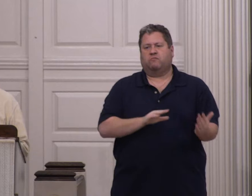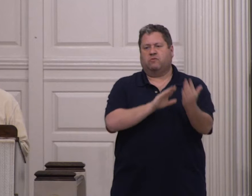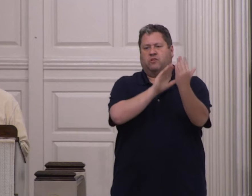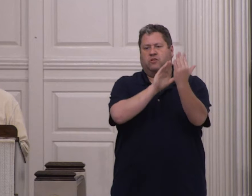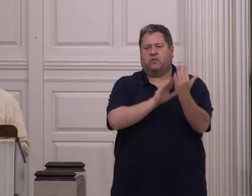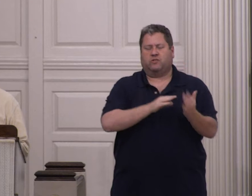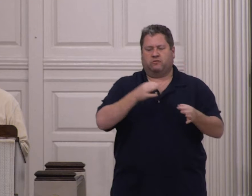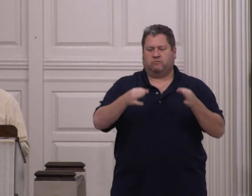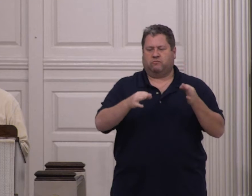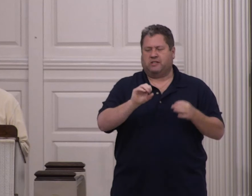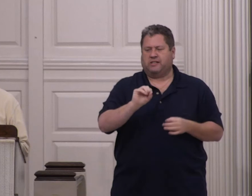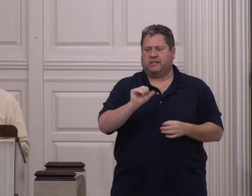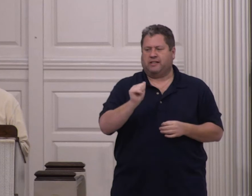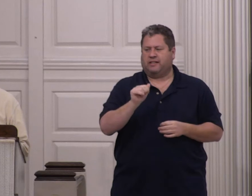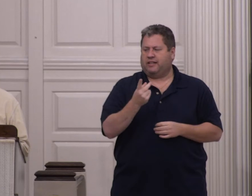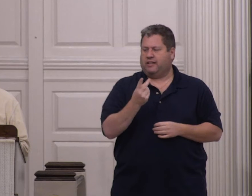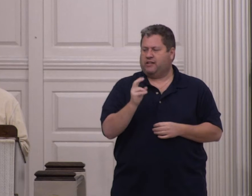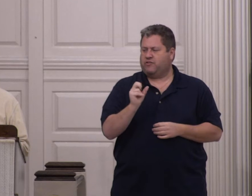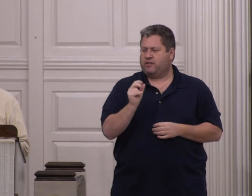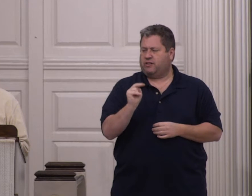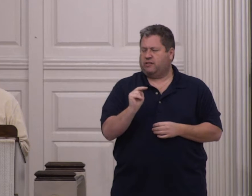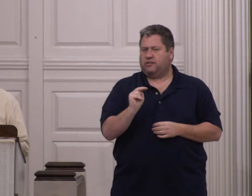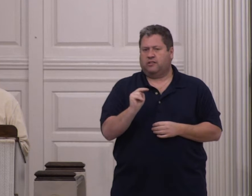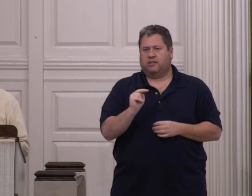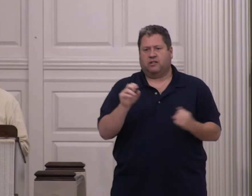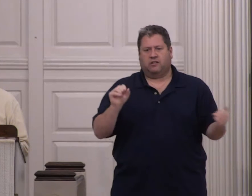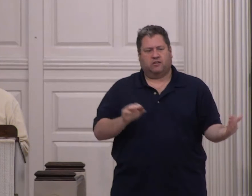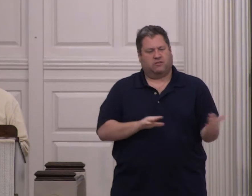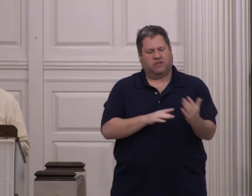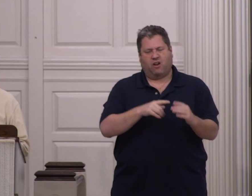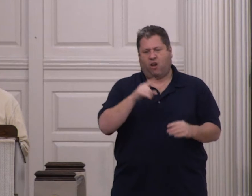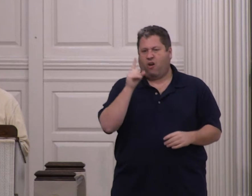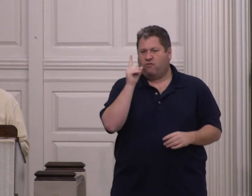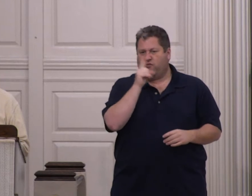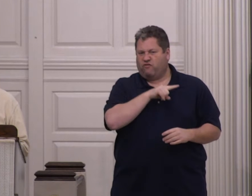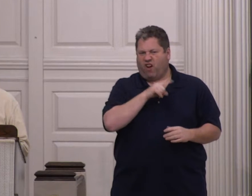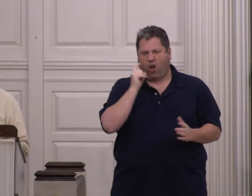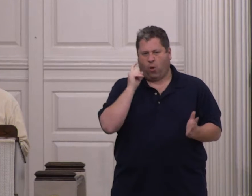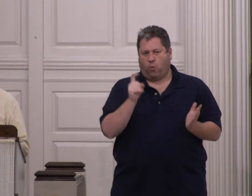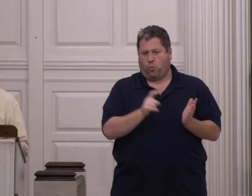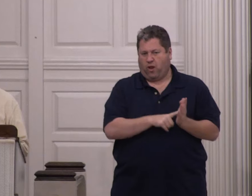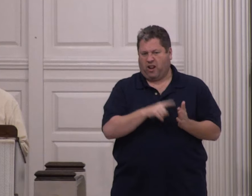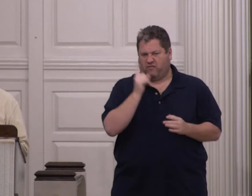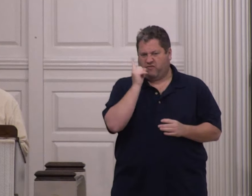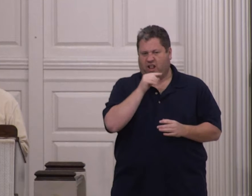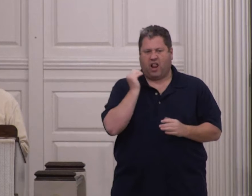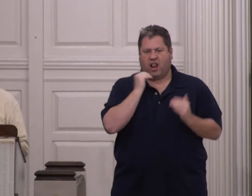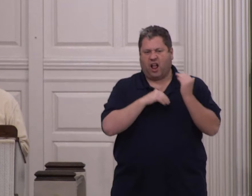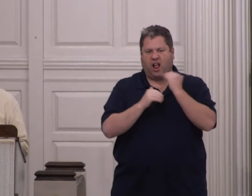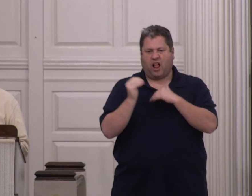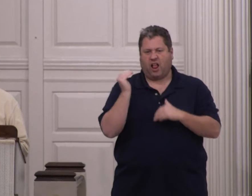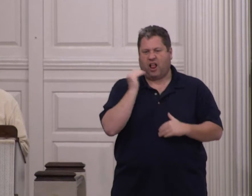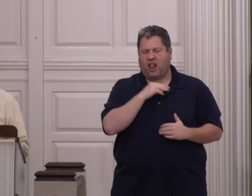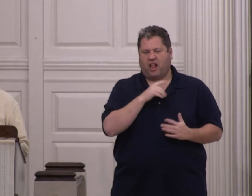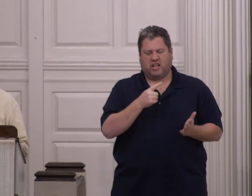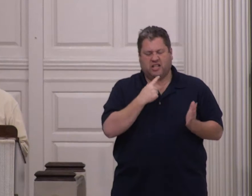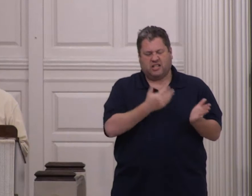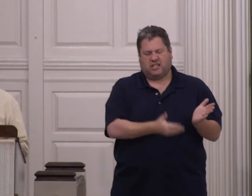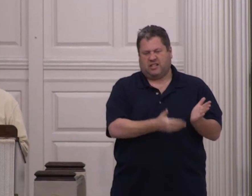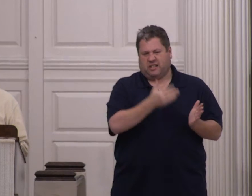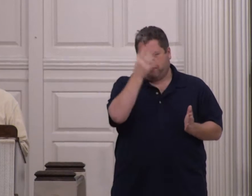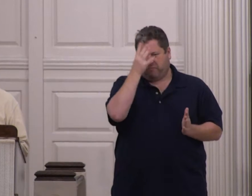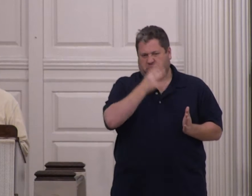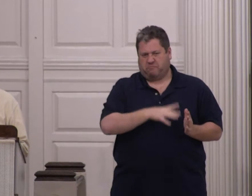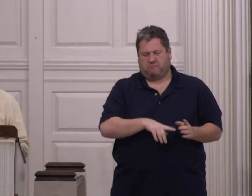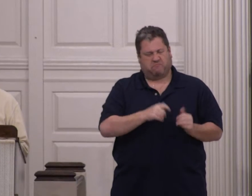the Sanhedrin. They presented false witnesses who testified, "This man